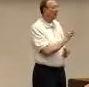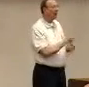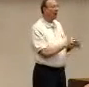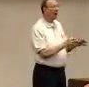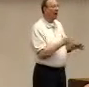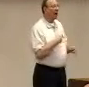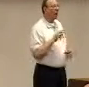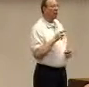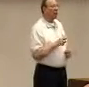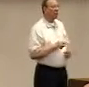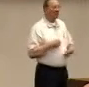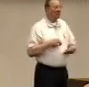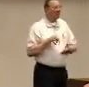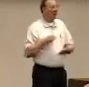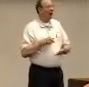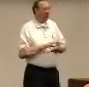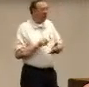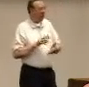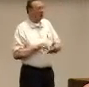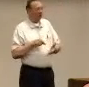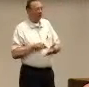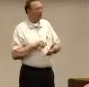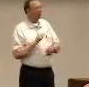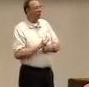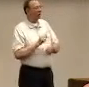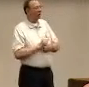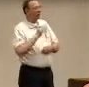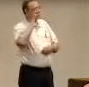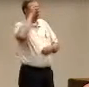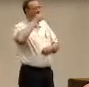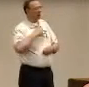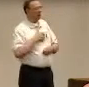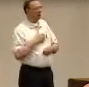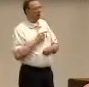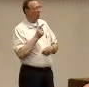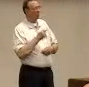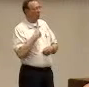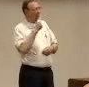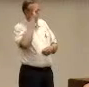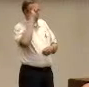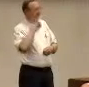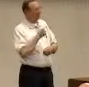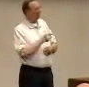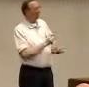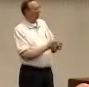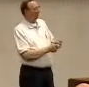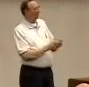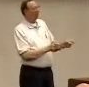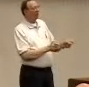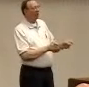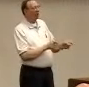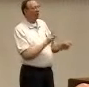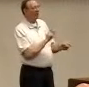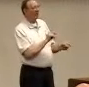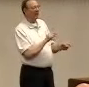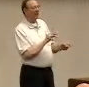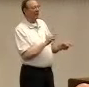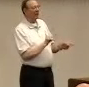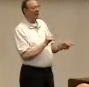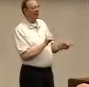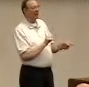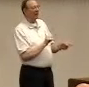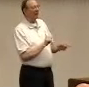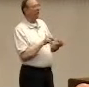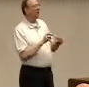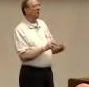wasn't speaking their language. I was using studies that I had learned, but they weren't working, so I created my own, one that I felt would be adaptable for a Kiwi